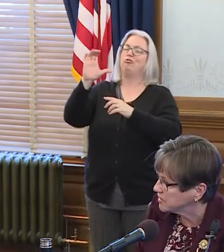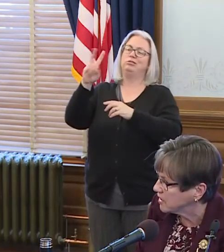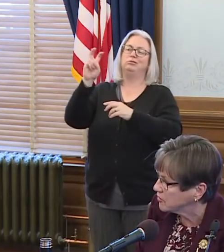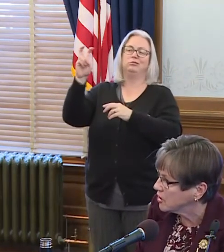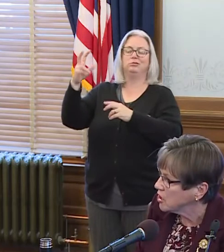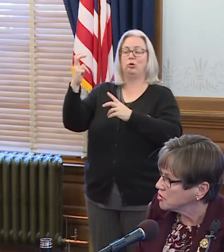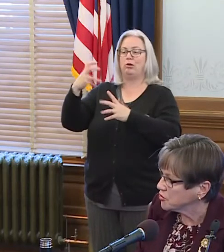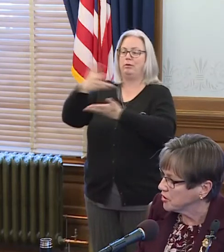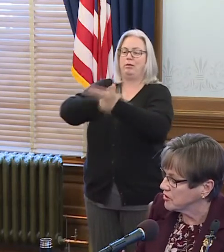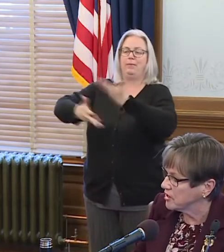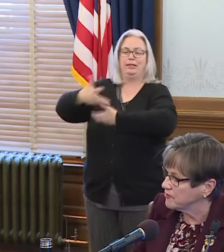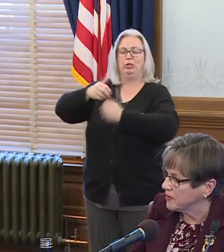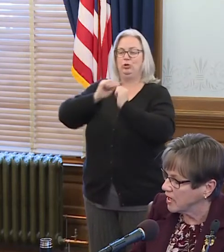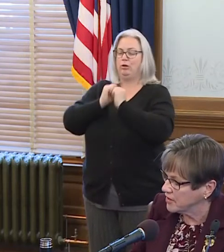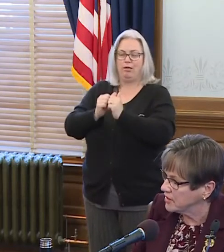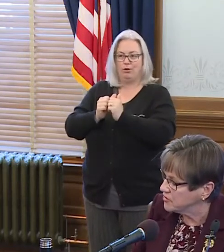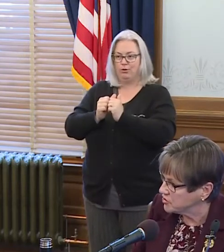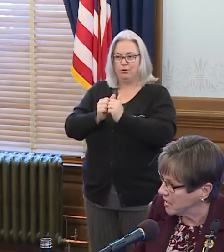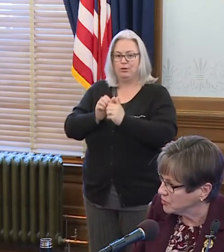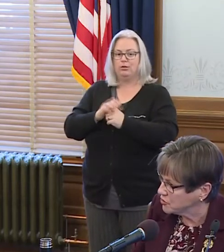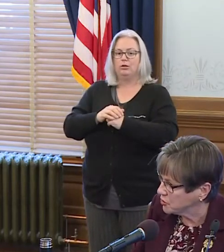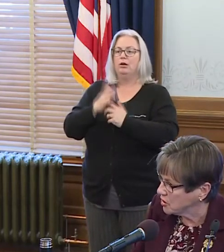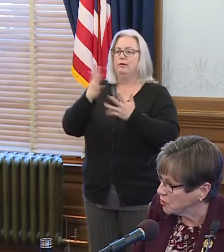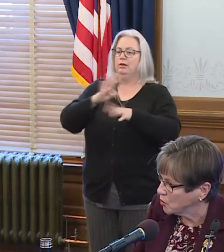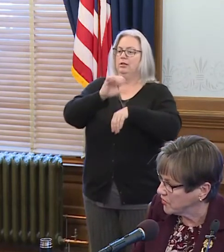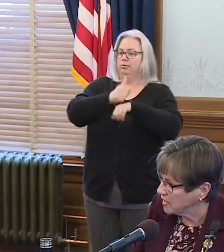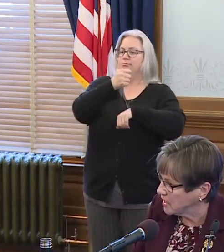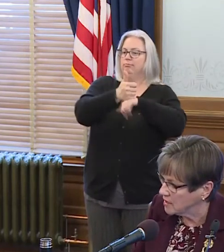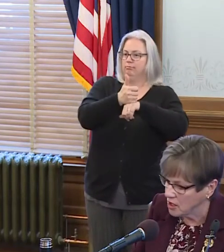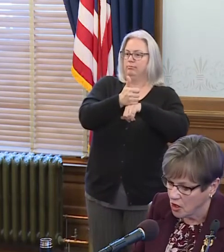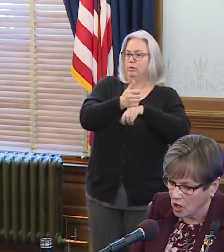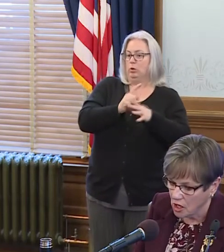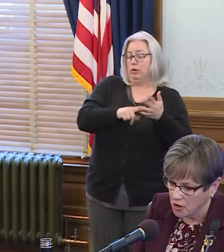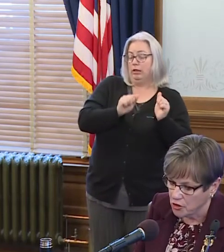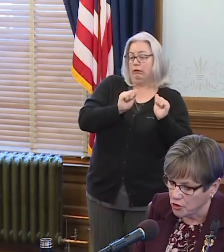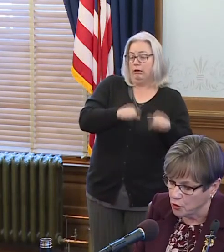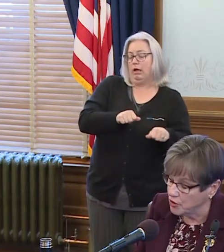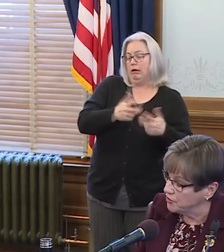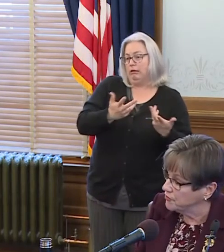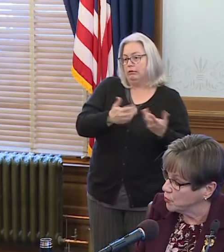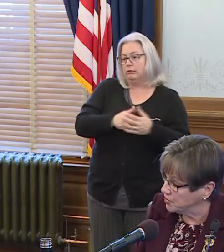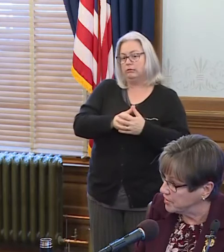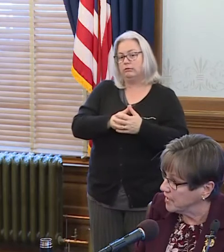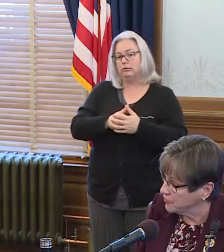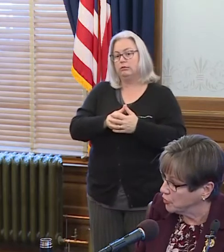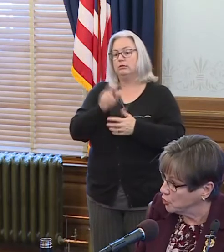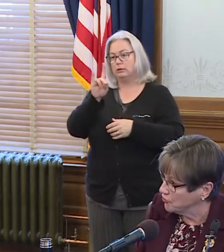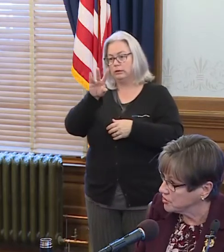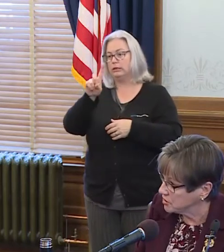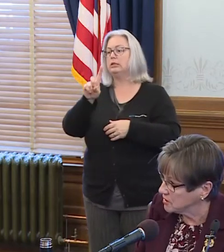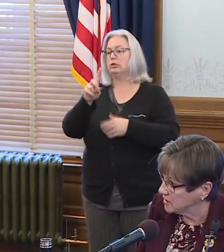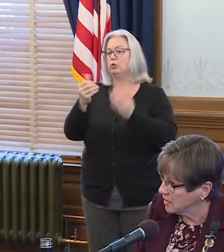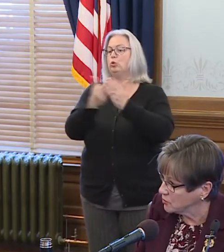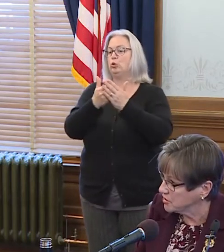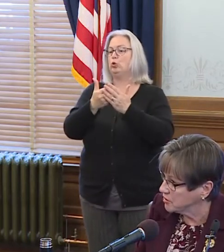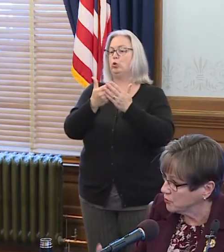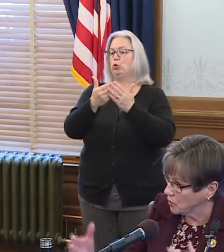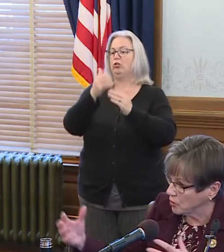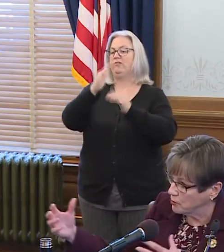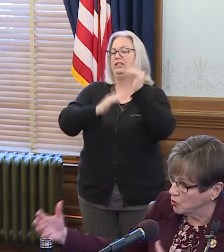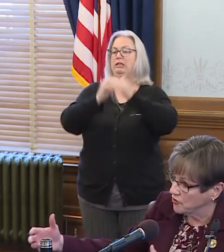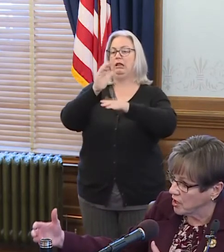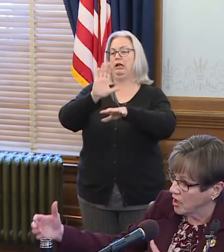mixing together. So I think they've established what they can. We did have the new facility that was